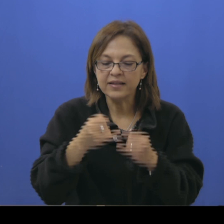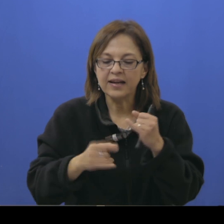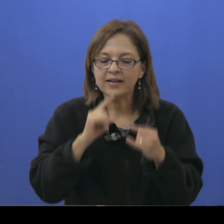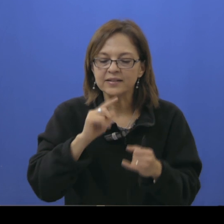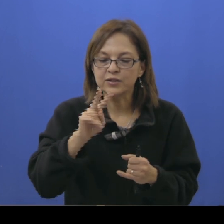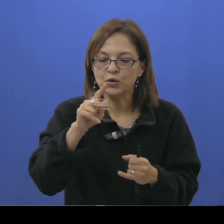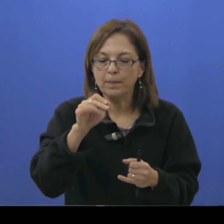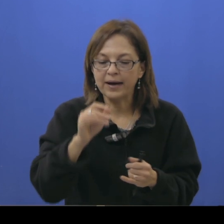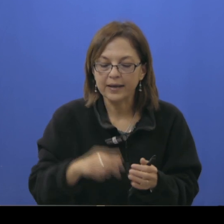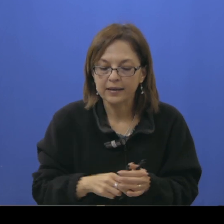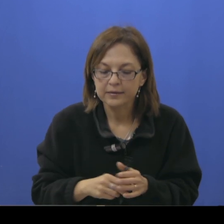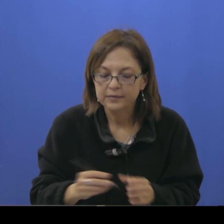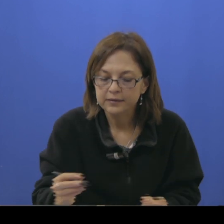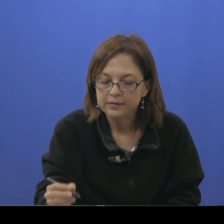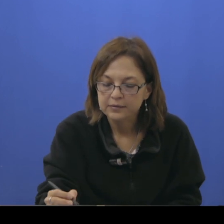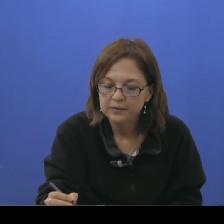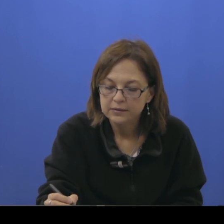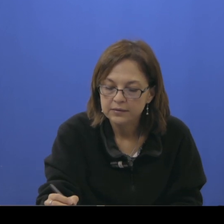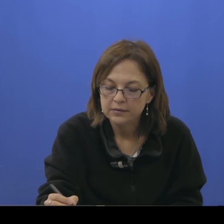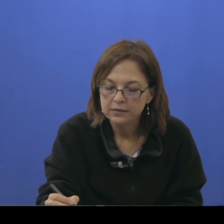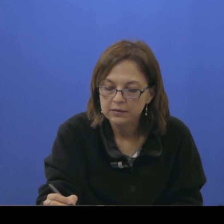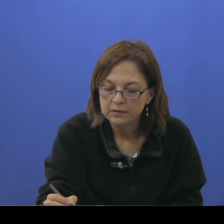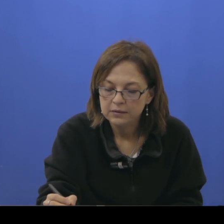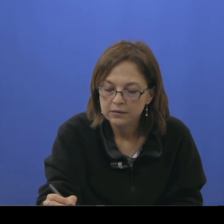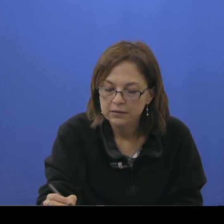And the last is 2 pi.